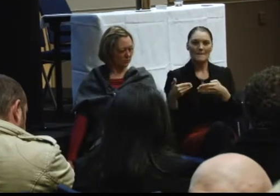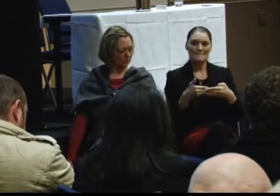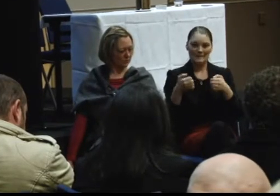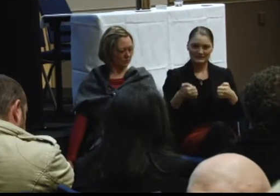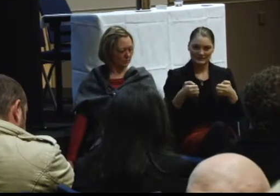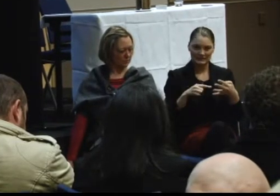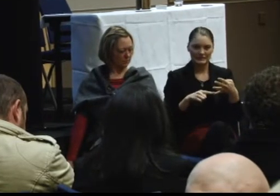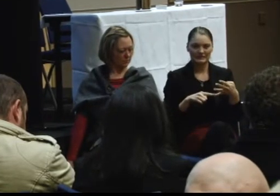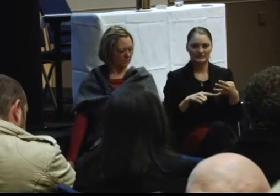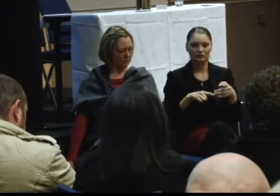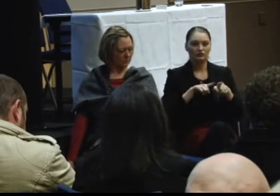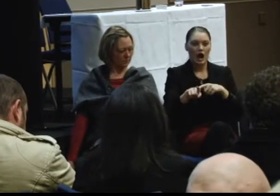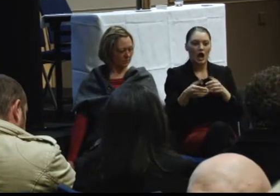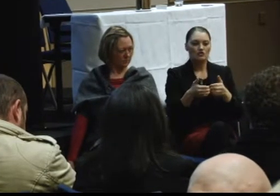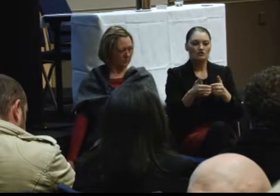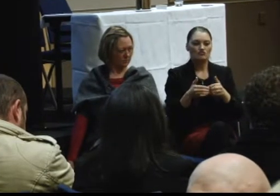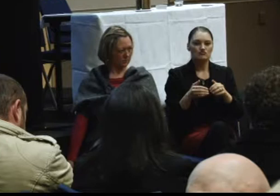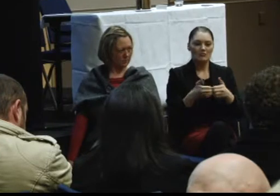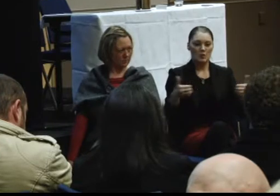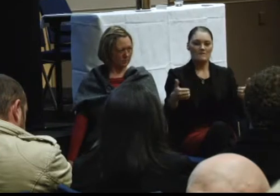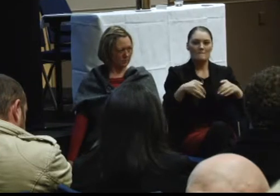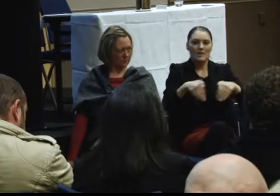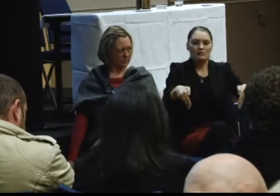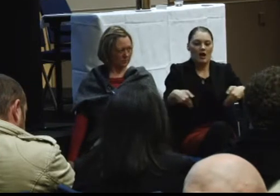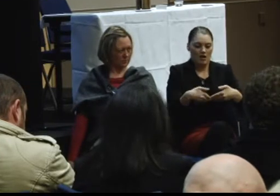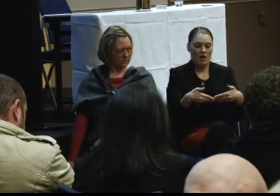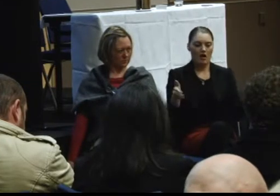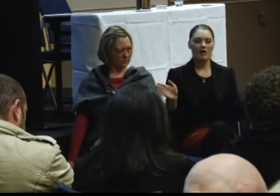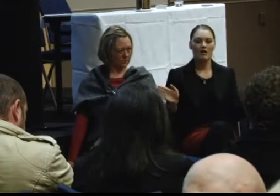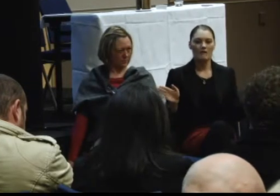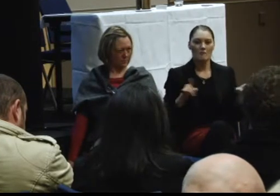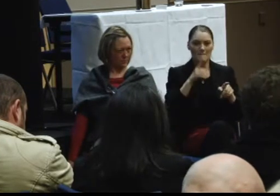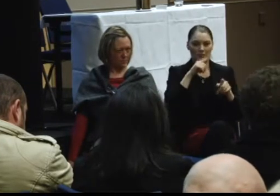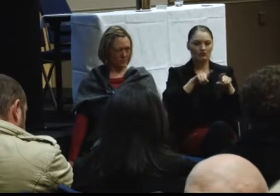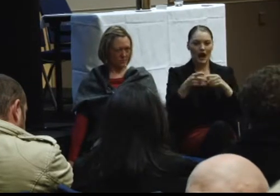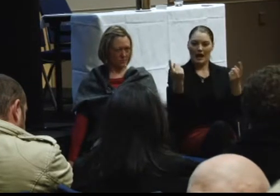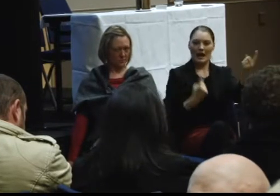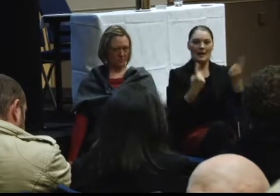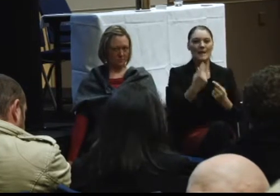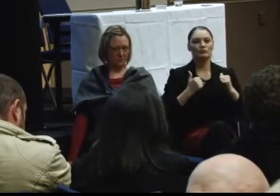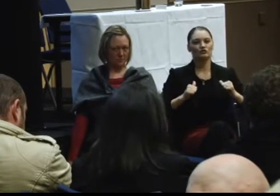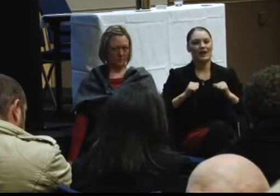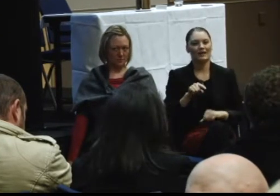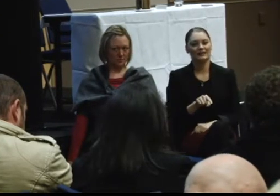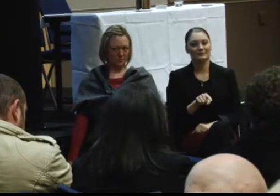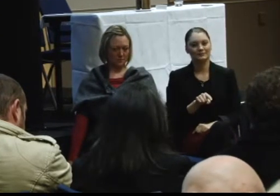that, so to try to remove the barriers for people coming to training. And